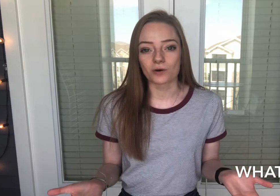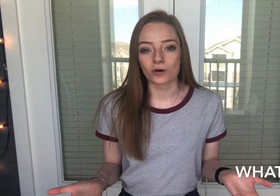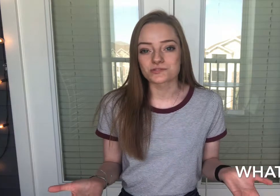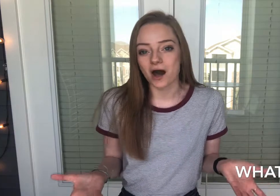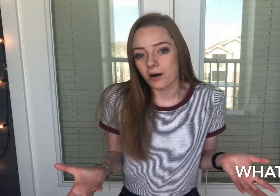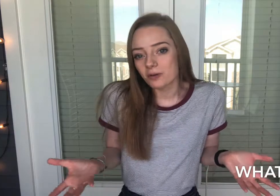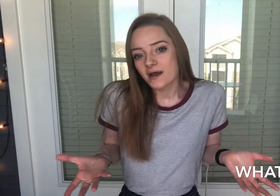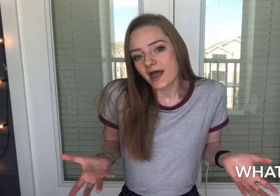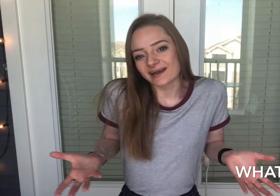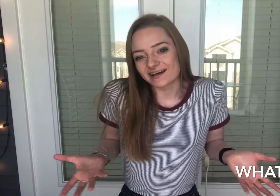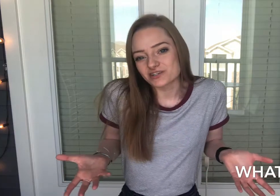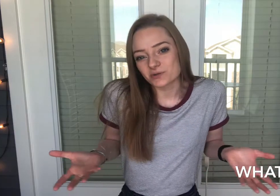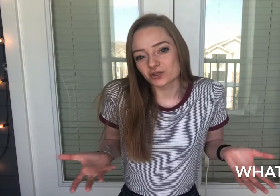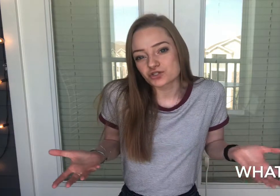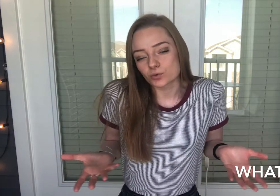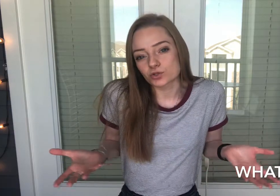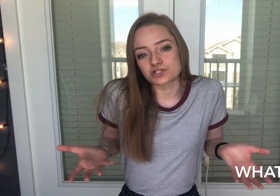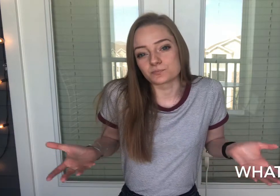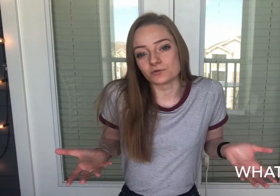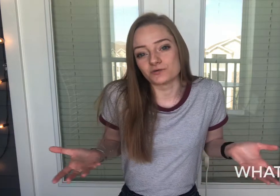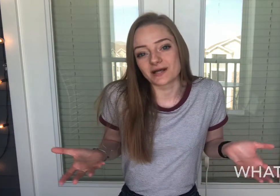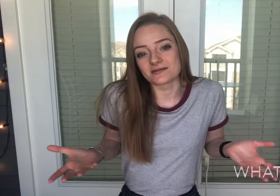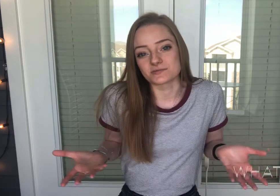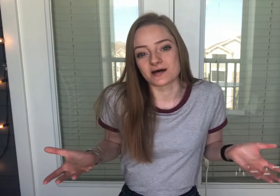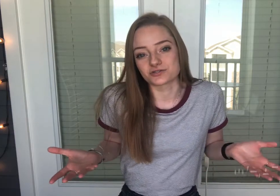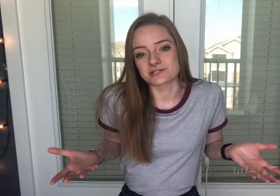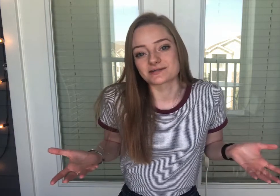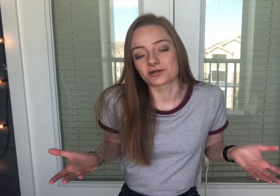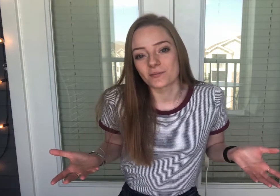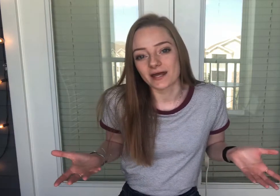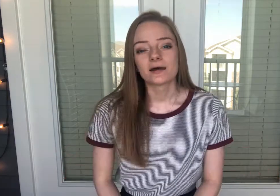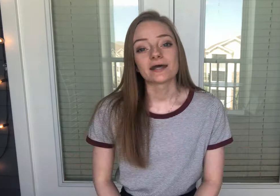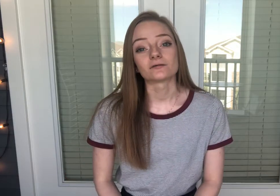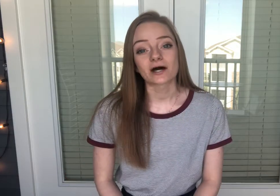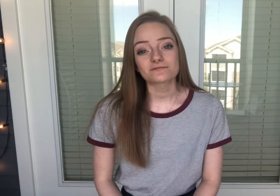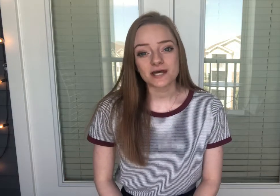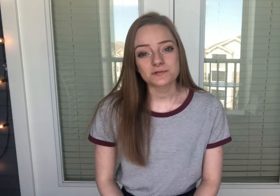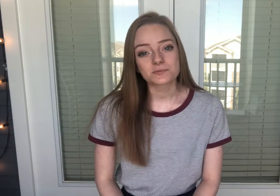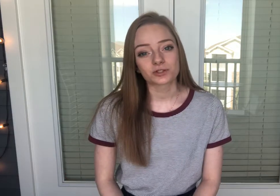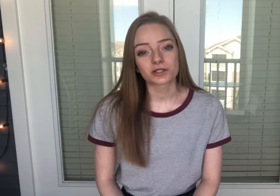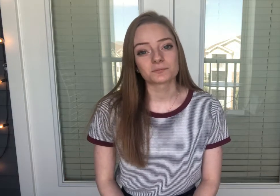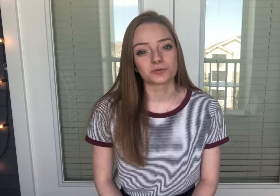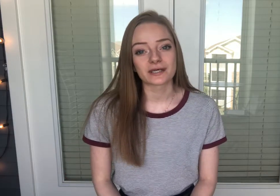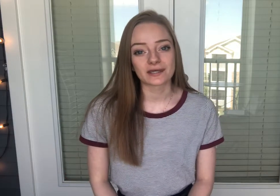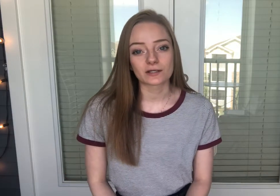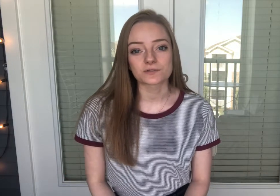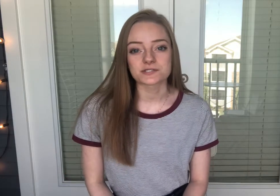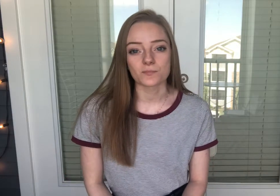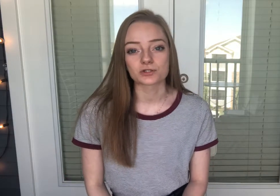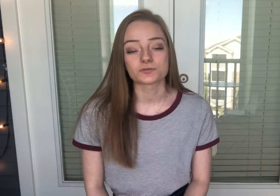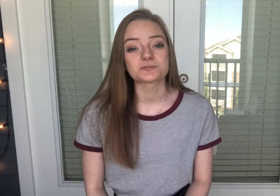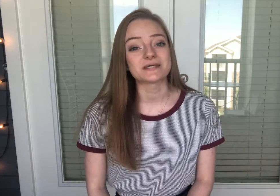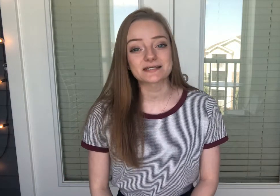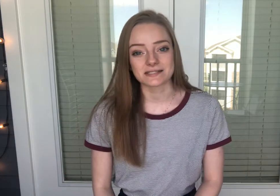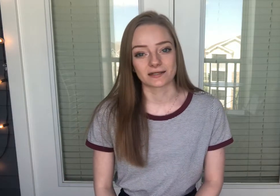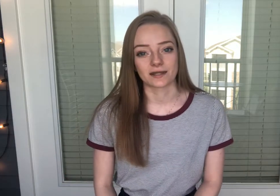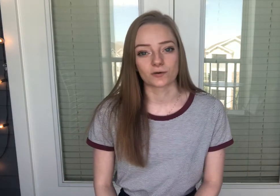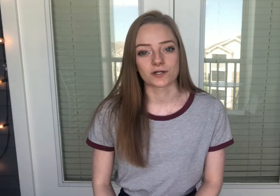palms up and kind of shrug your shoulders and move your hands around just a little bit. And a lot of times when you're communicating with someone who speaks sign language,